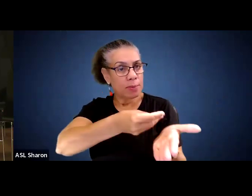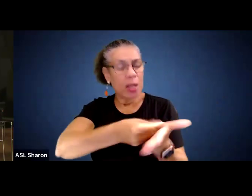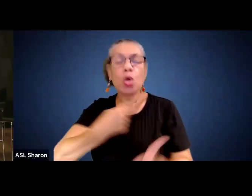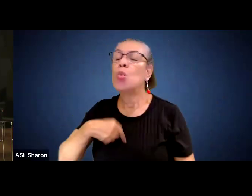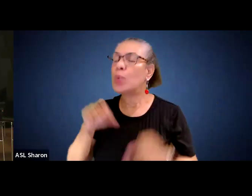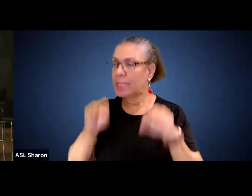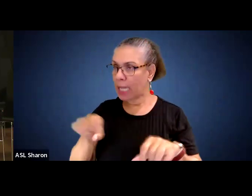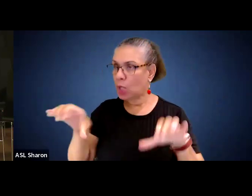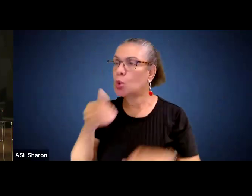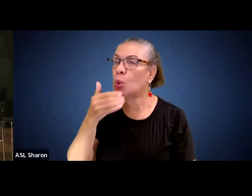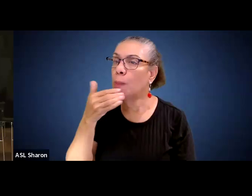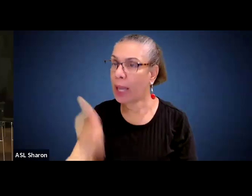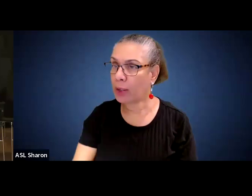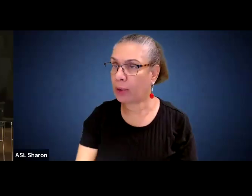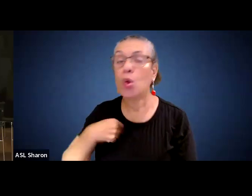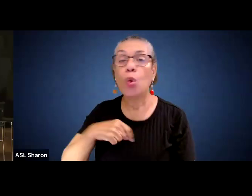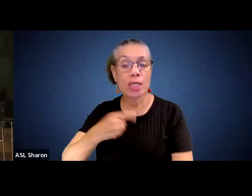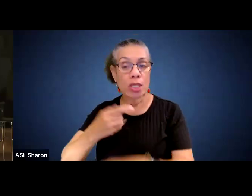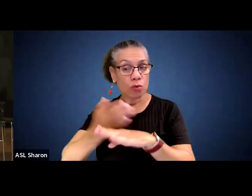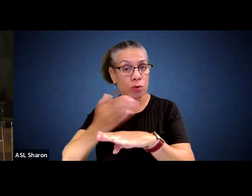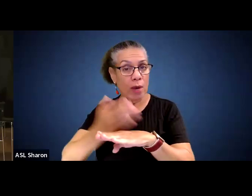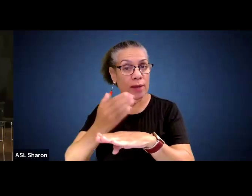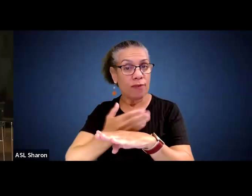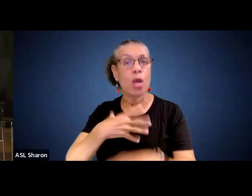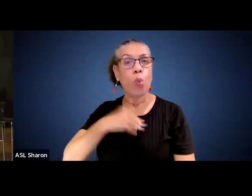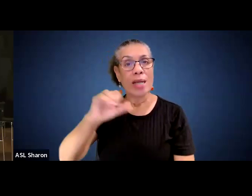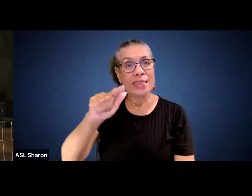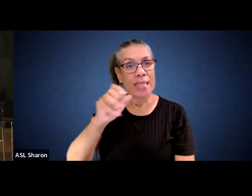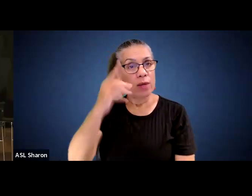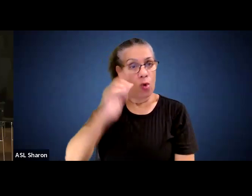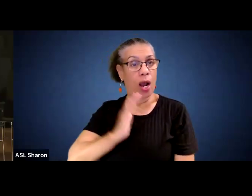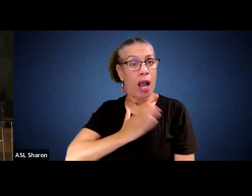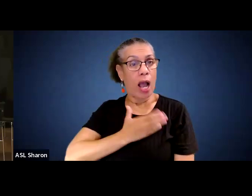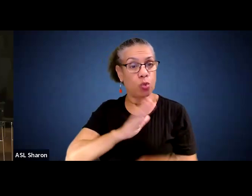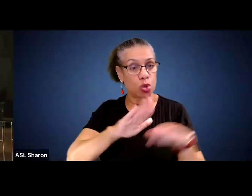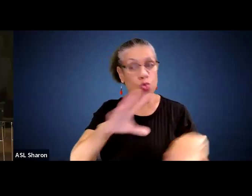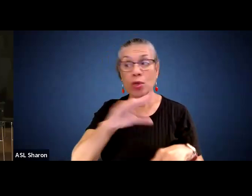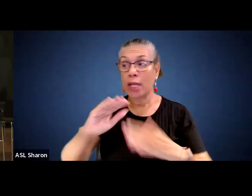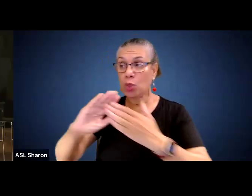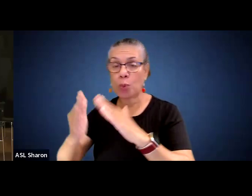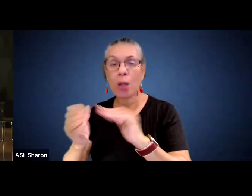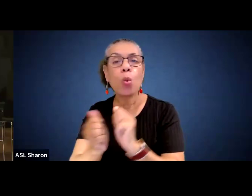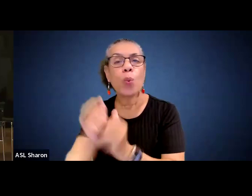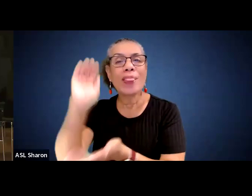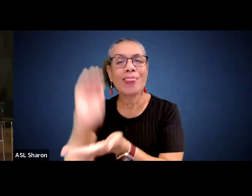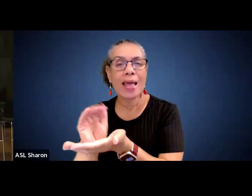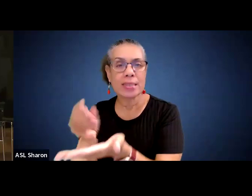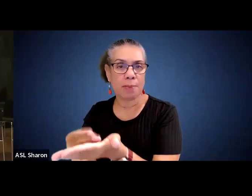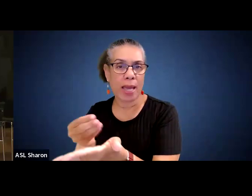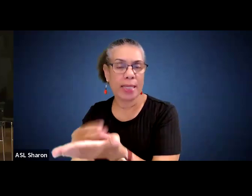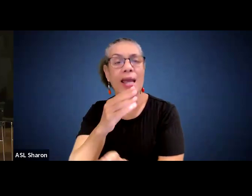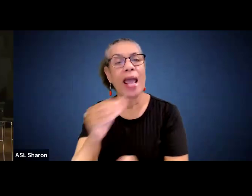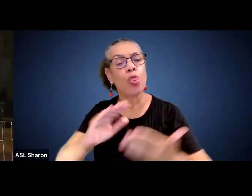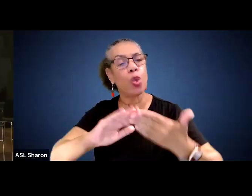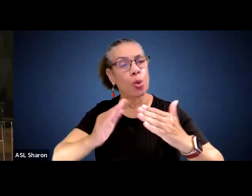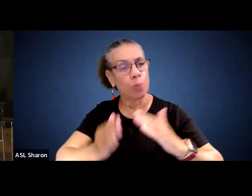better. We can renovate White Stadium for our children and for the community with less money. And with the community, we